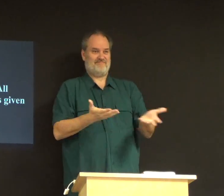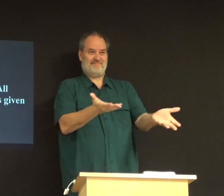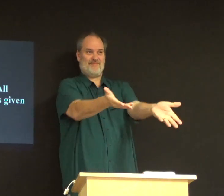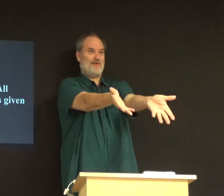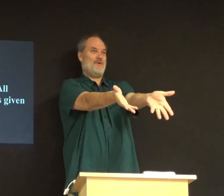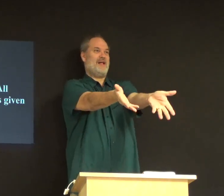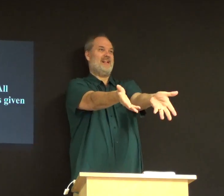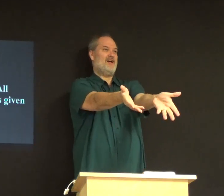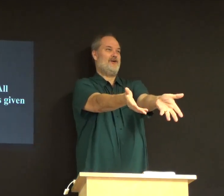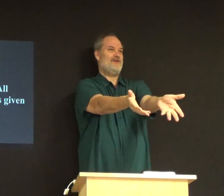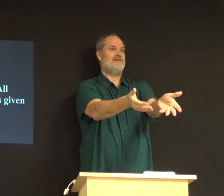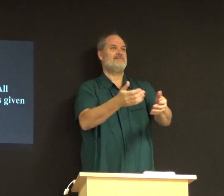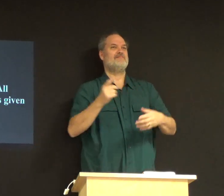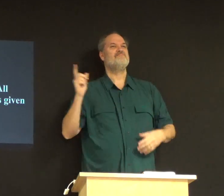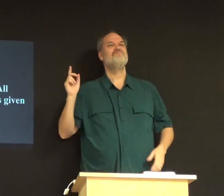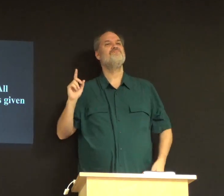And then we should, even from